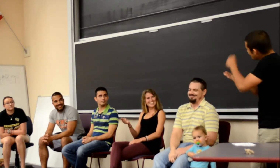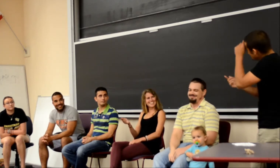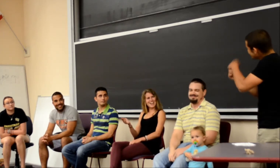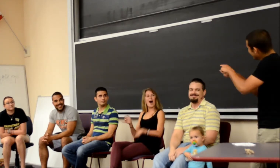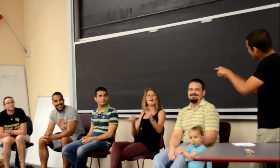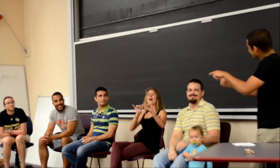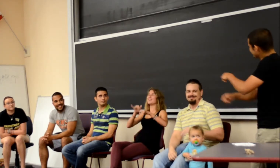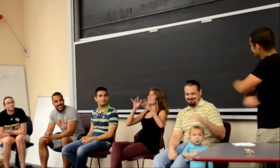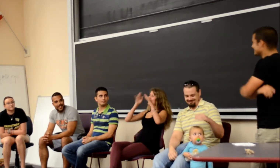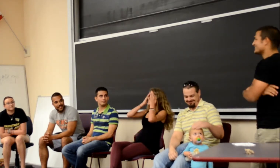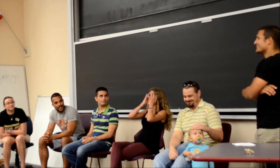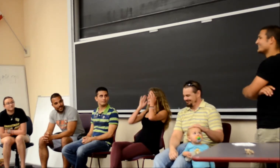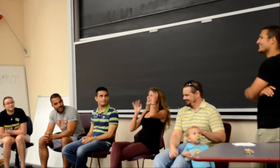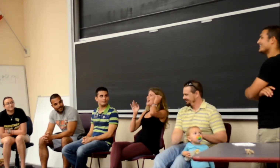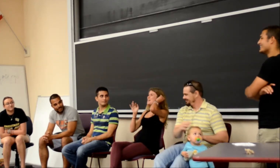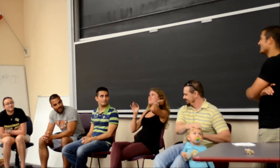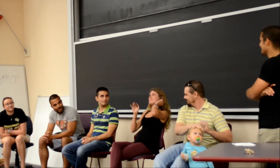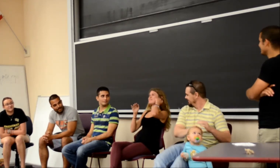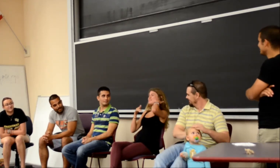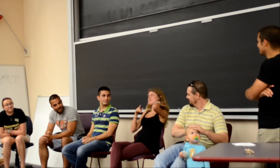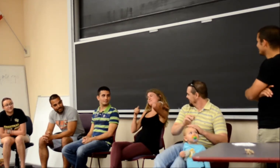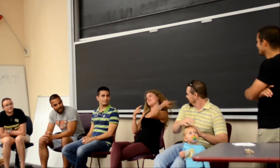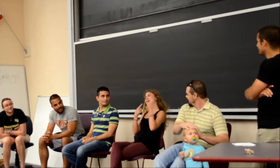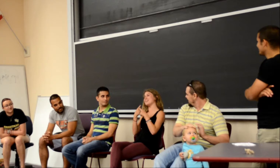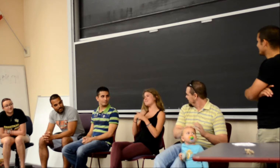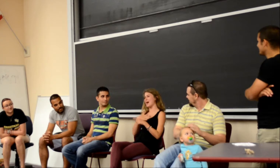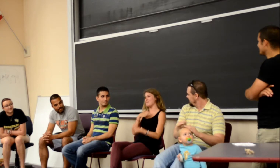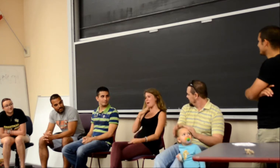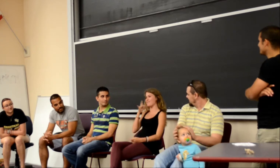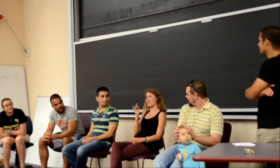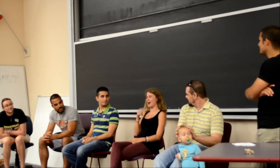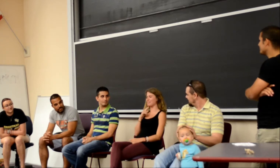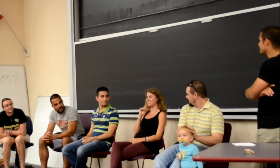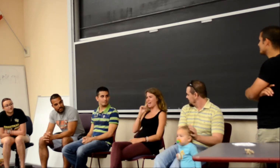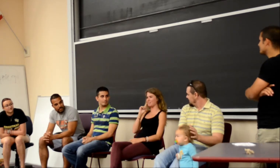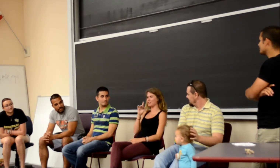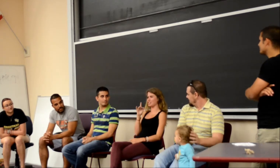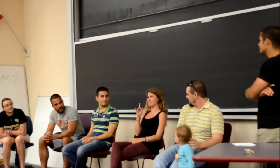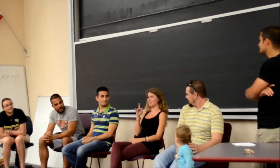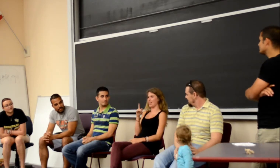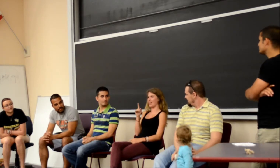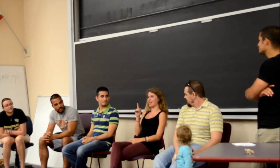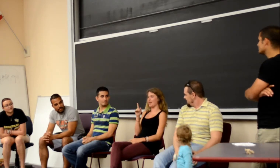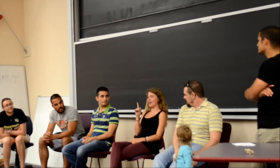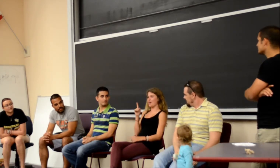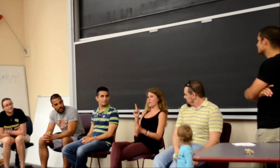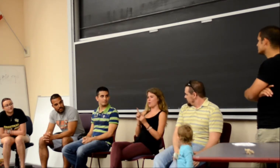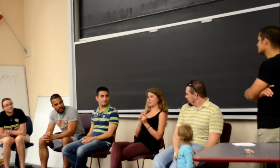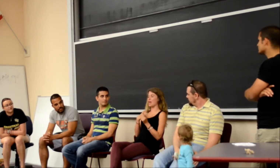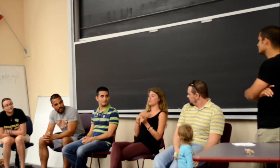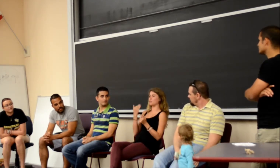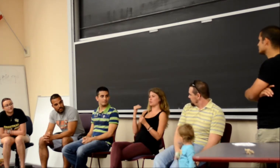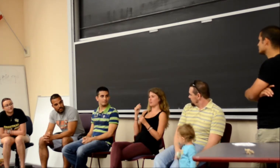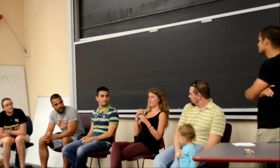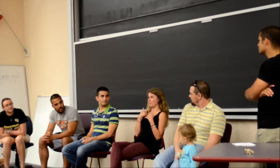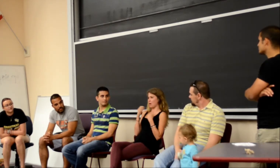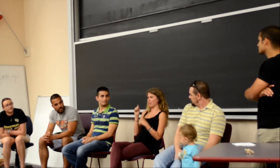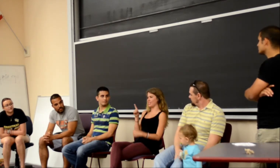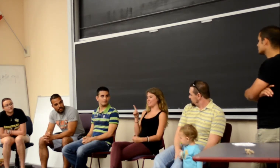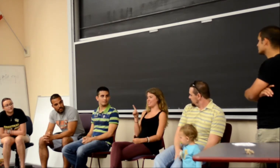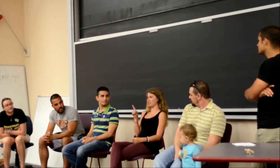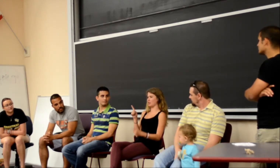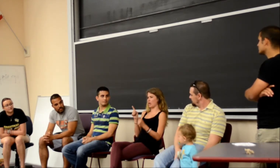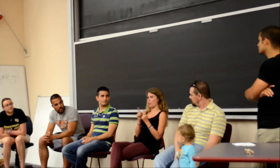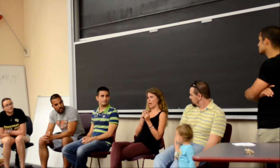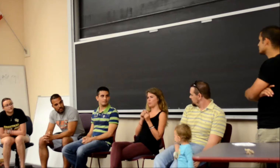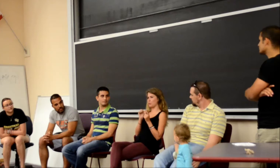Question? How did you learn sign language? Okay. When my mom found out I was deaf, she like she lived in